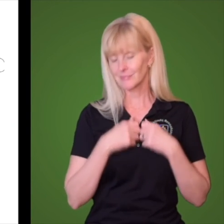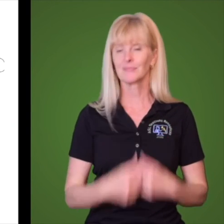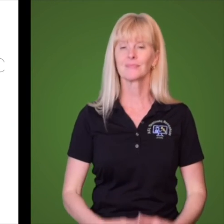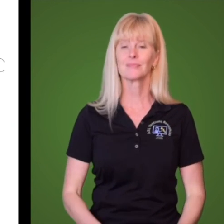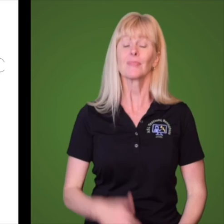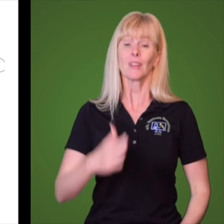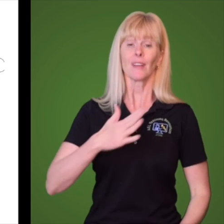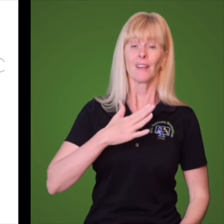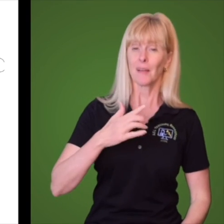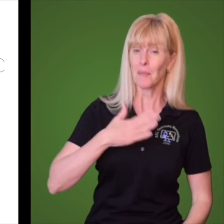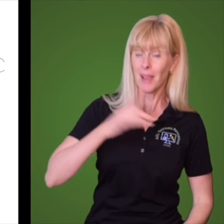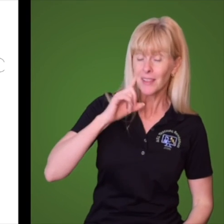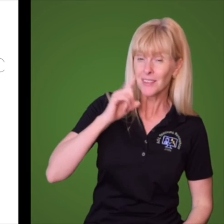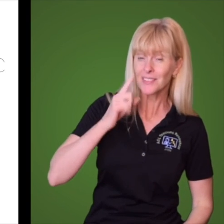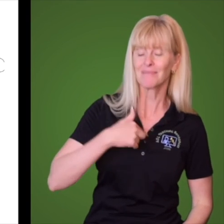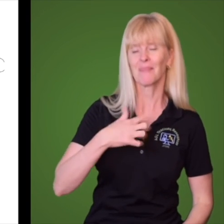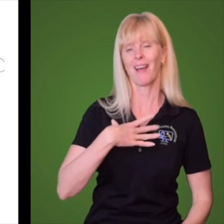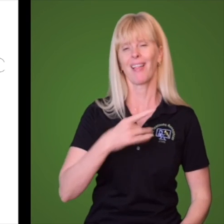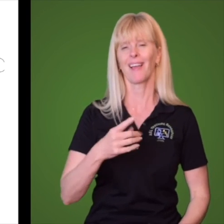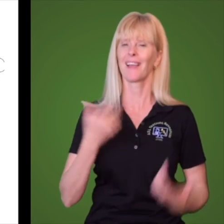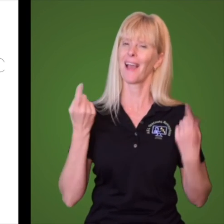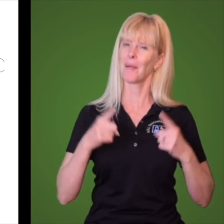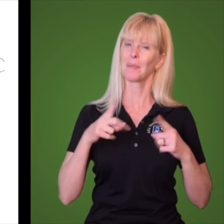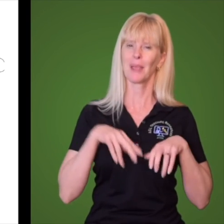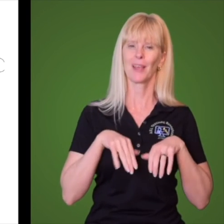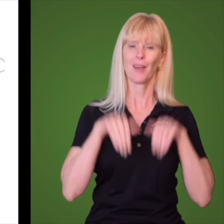I like my ears when I hop.